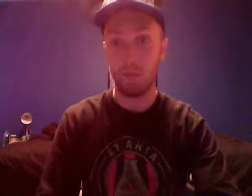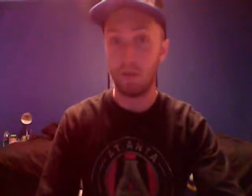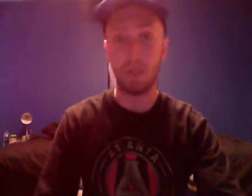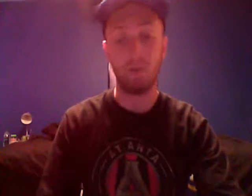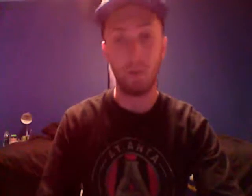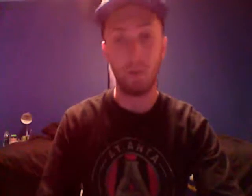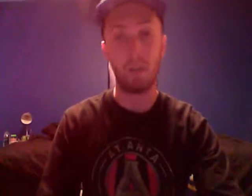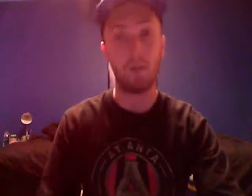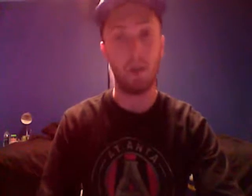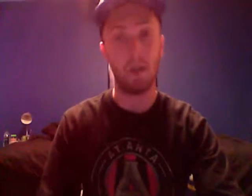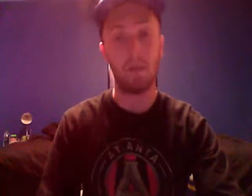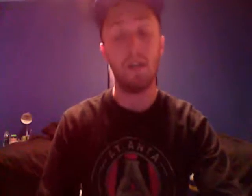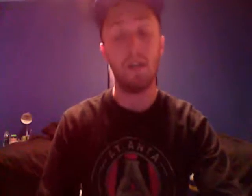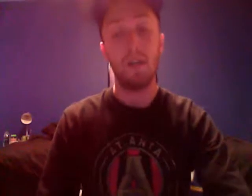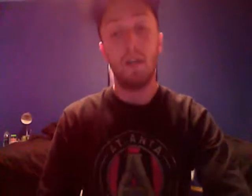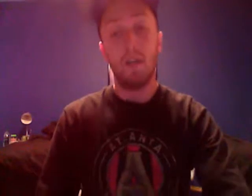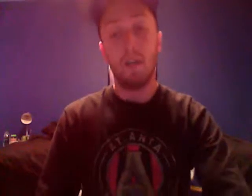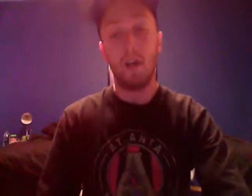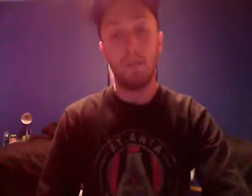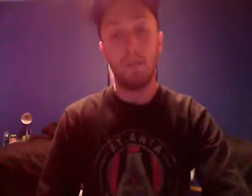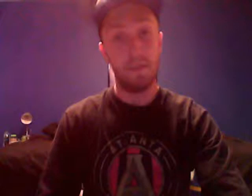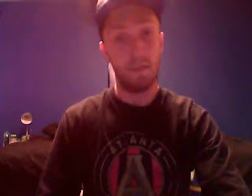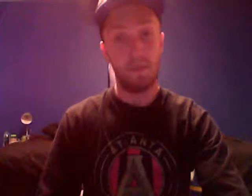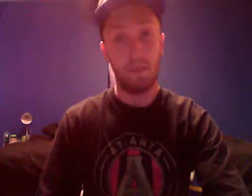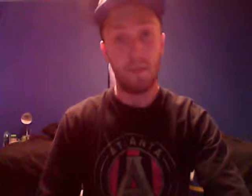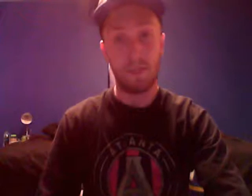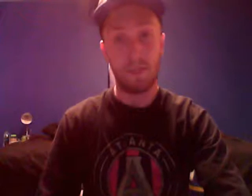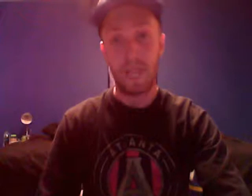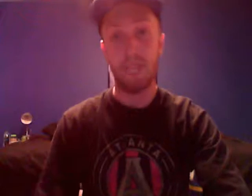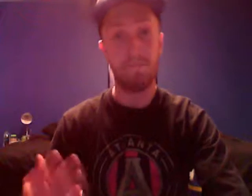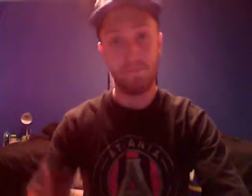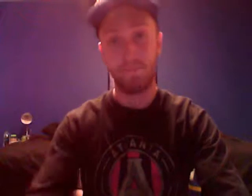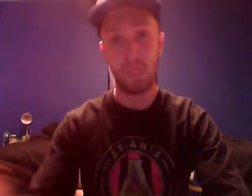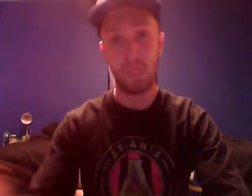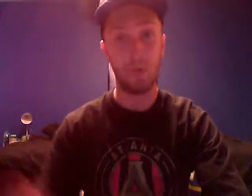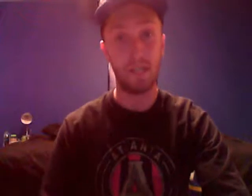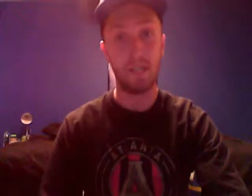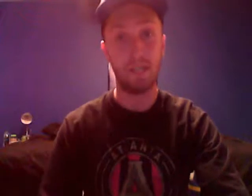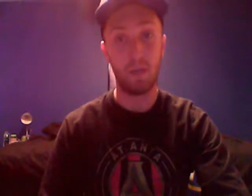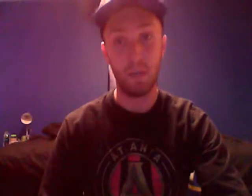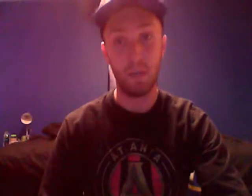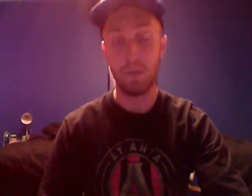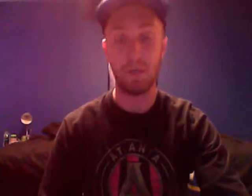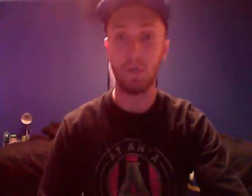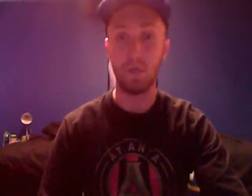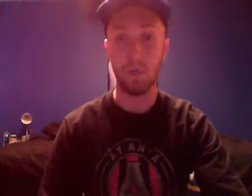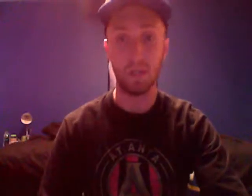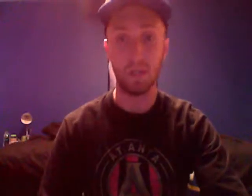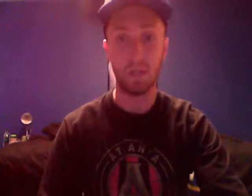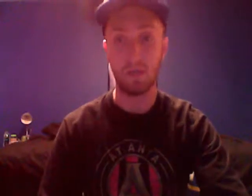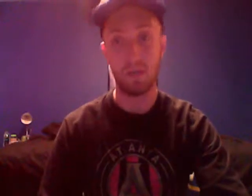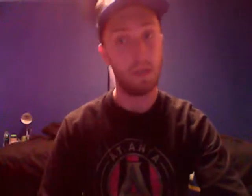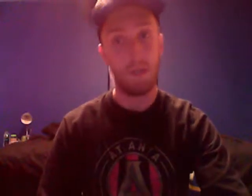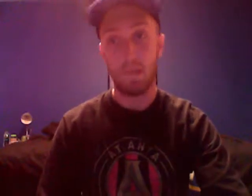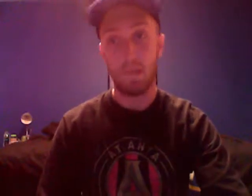very good, strong lineup. Individual performances can show it again today why we need Guzon, because